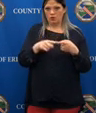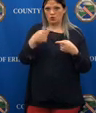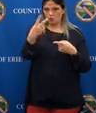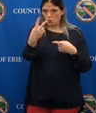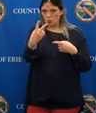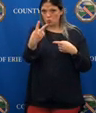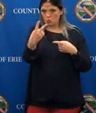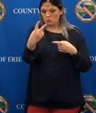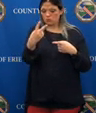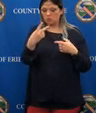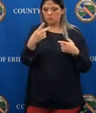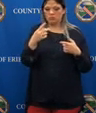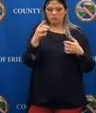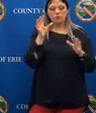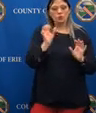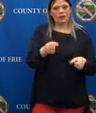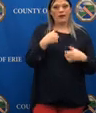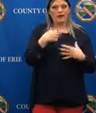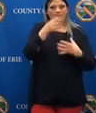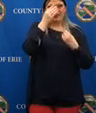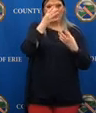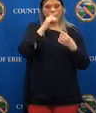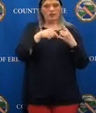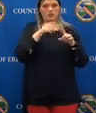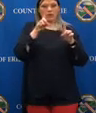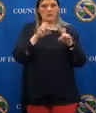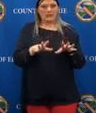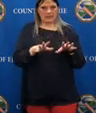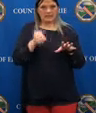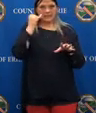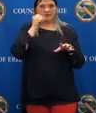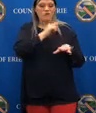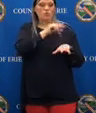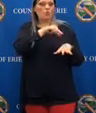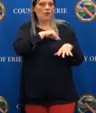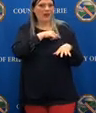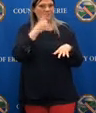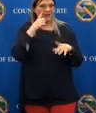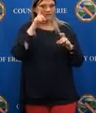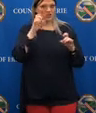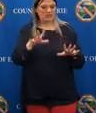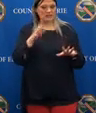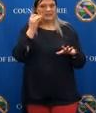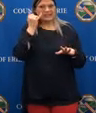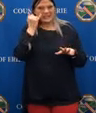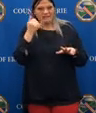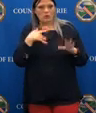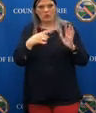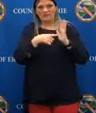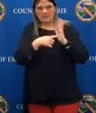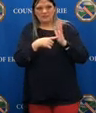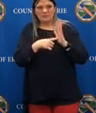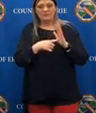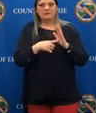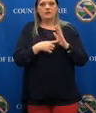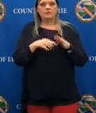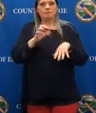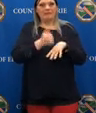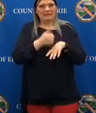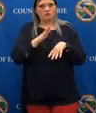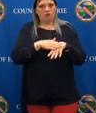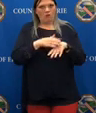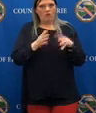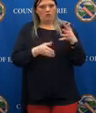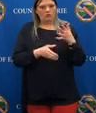also talk to, you can get information on testing for those who qualify for testing that are symptomatic based on the protocol that we announced a few days